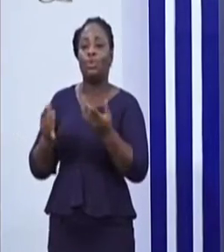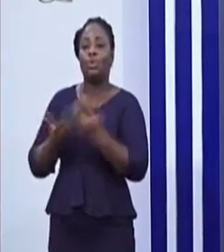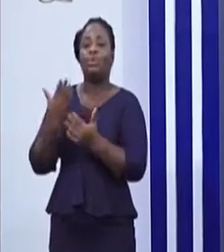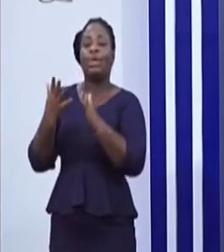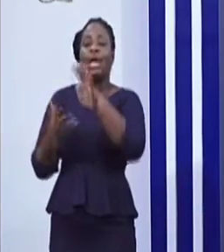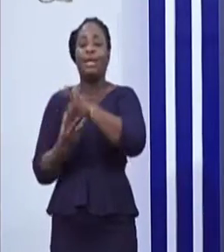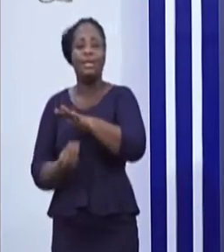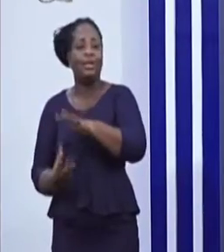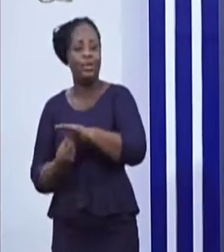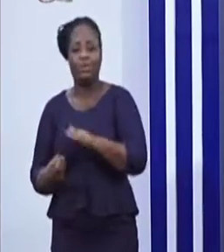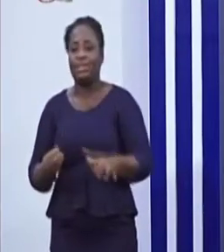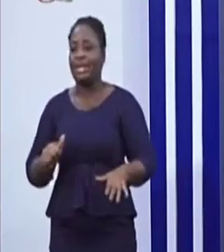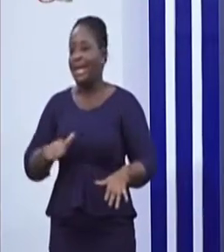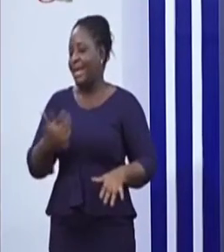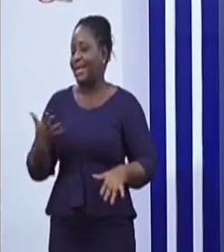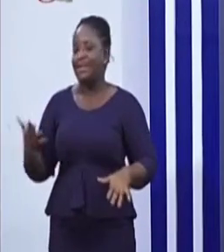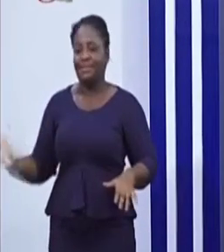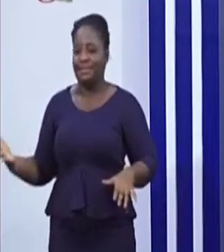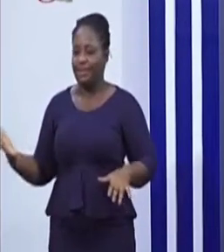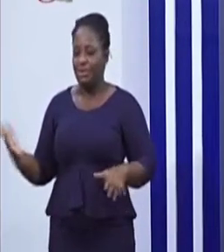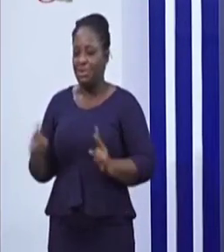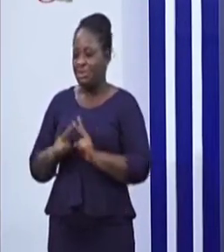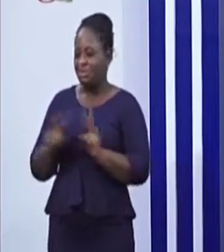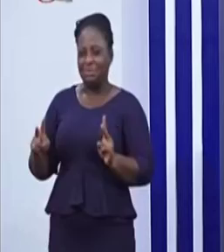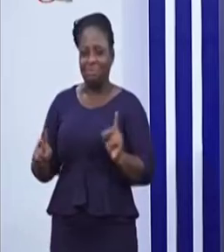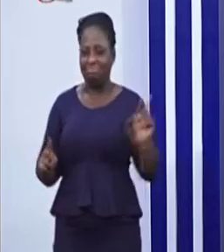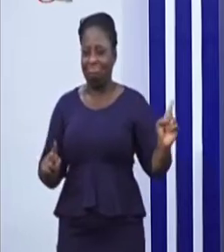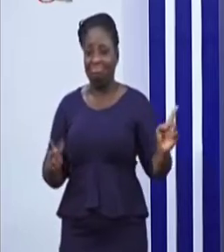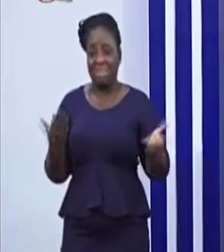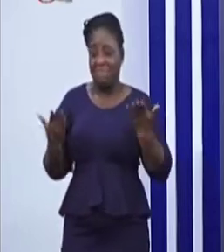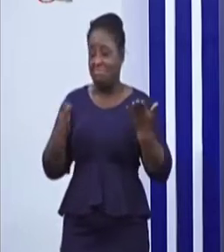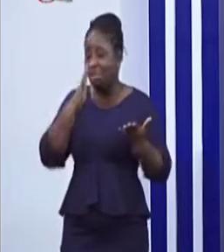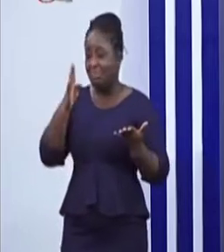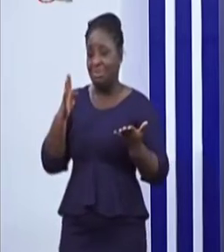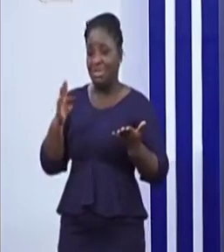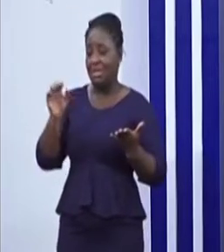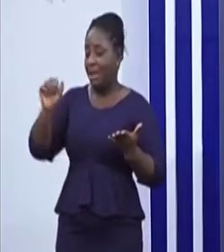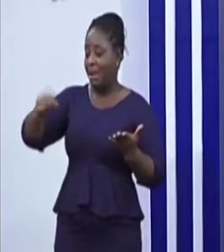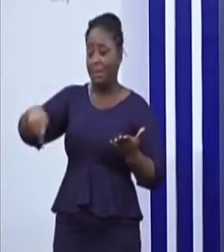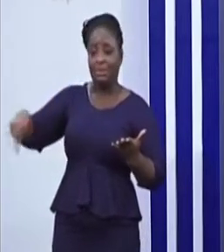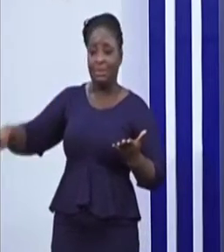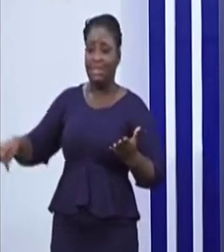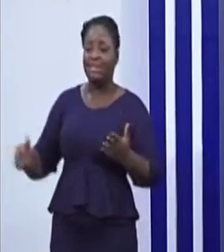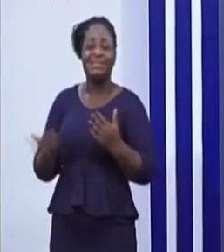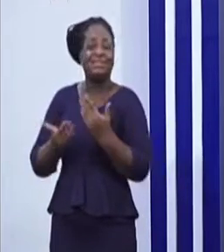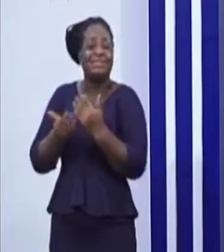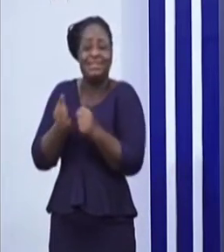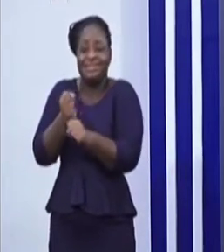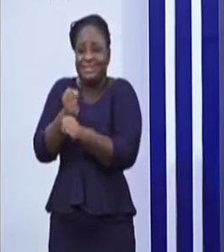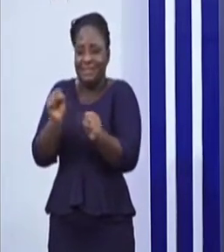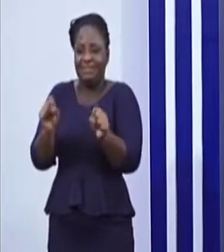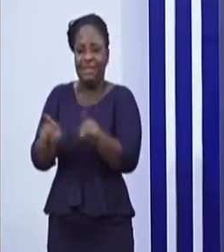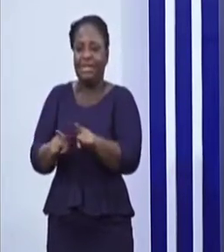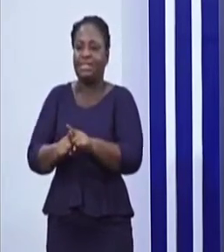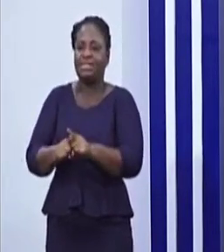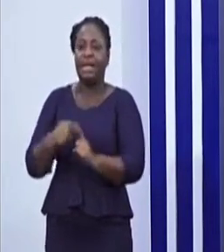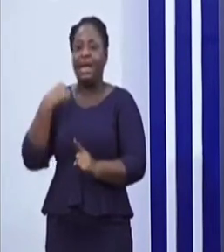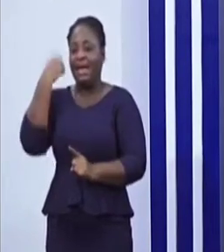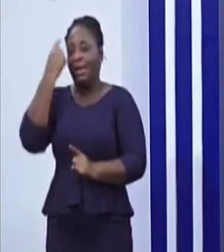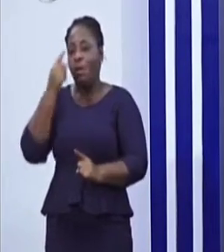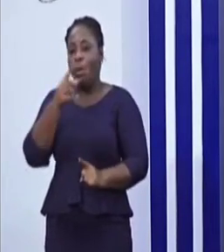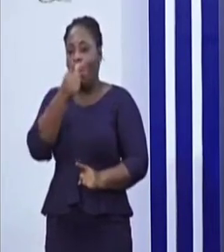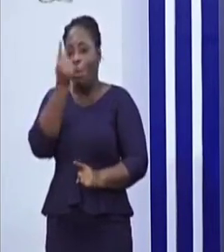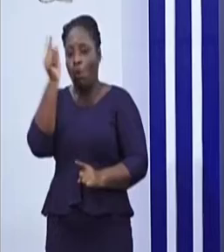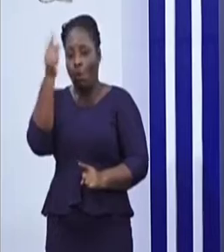platforms would require from any app. So maybe the answer would be it's as safe as WhatsApp or Facebook or Instagram